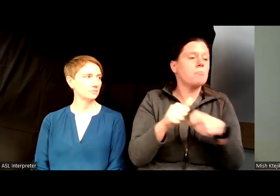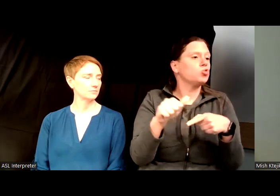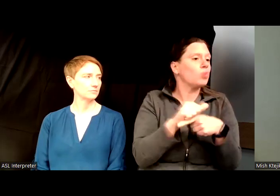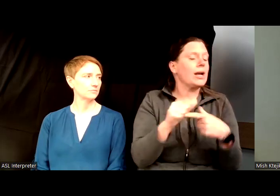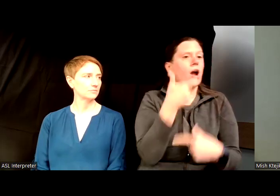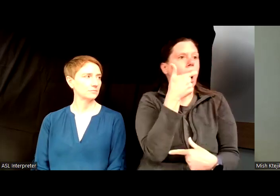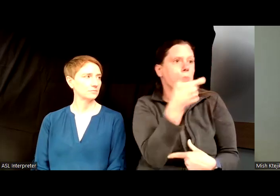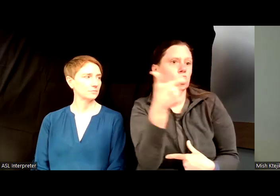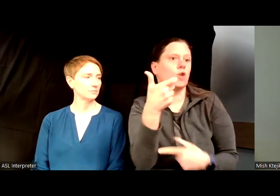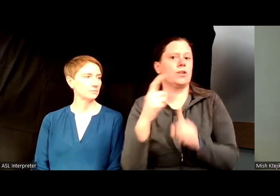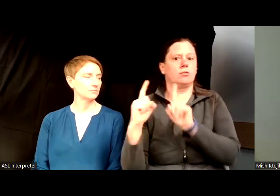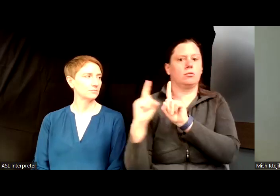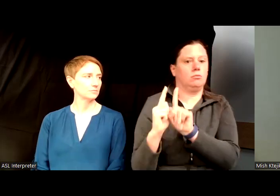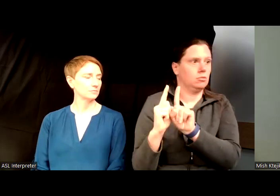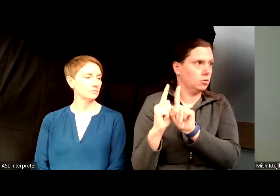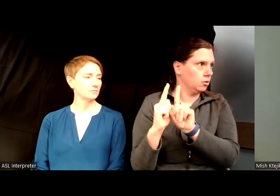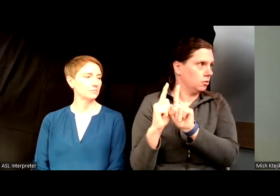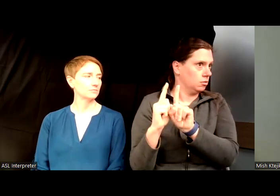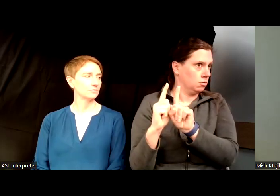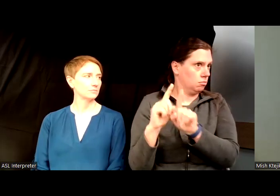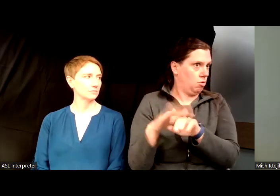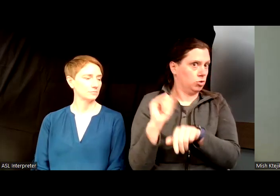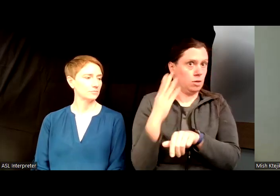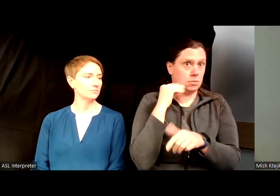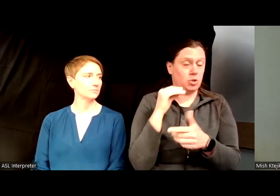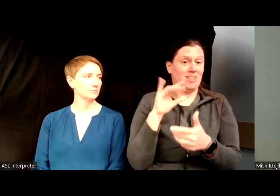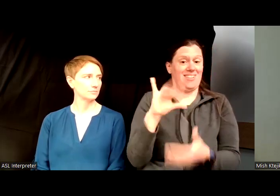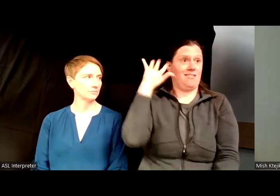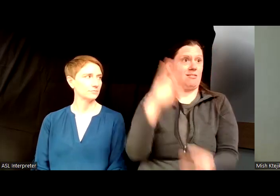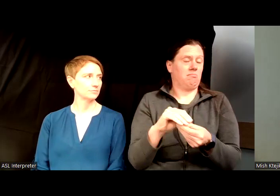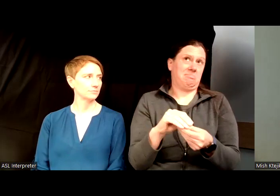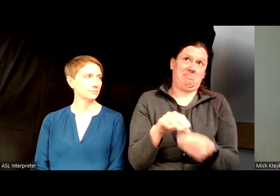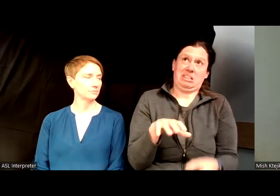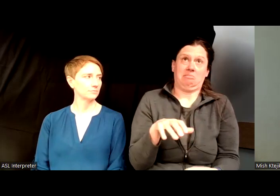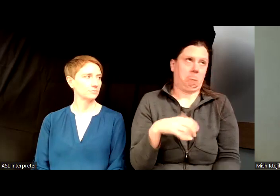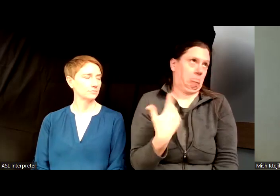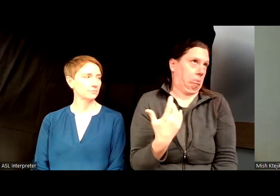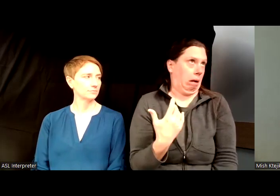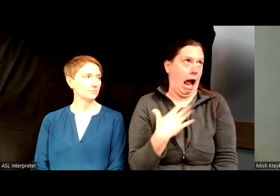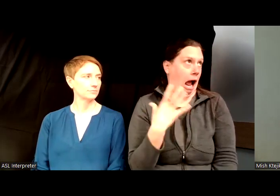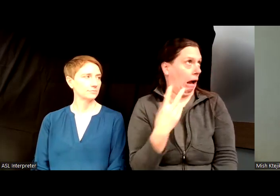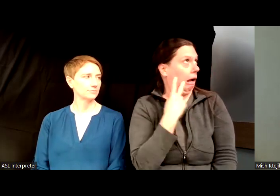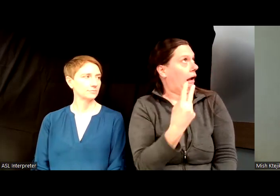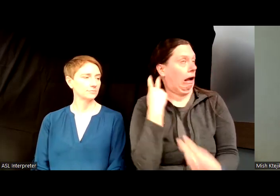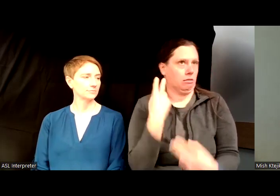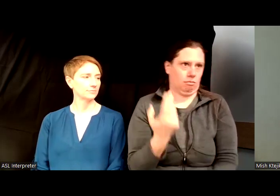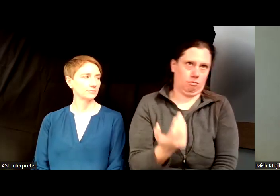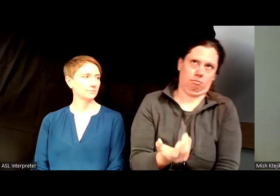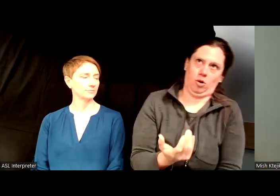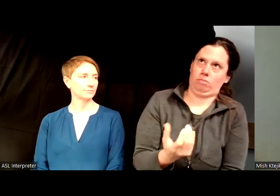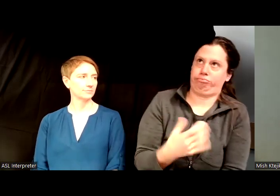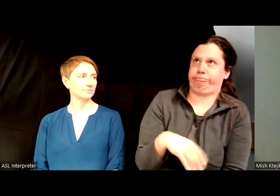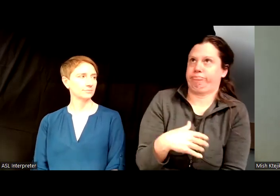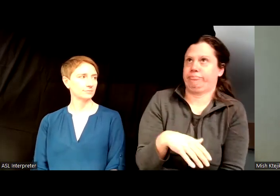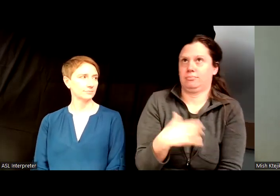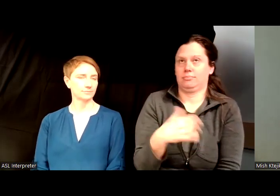the 150 included trainings, workshops, observations, mentorship, on-the-job experience. Now that I